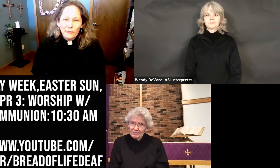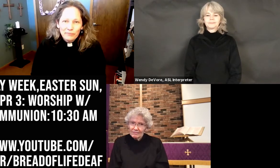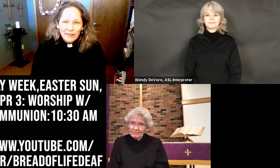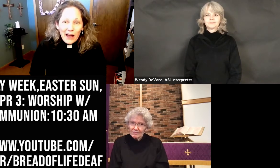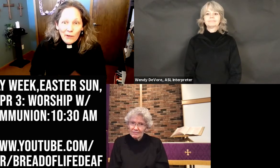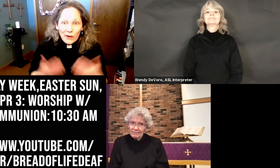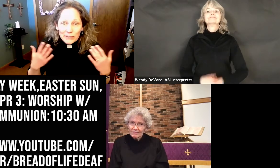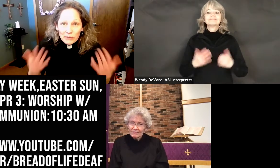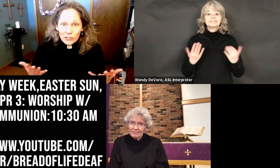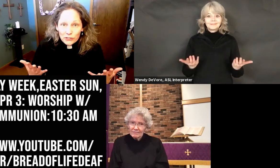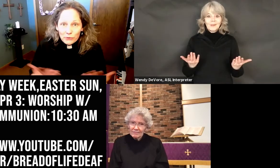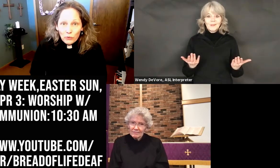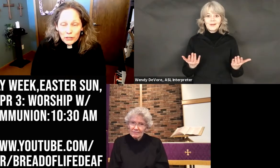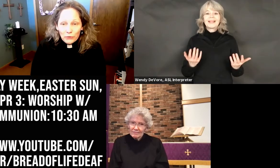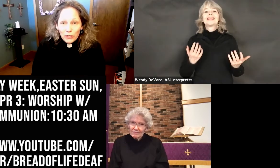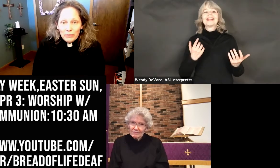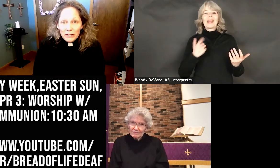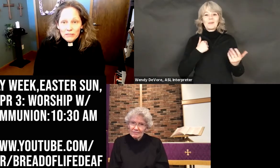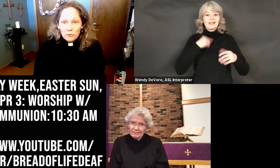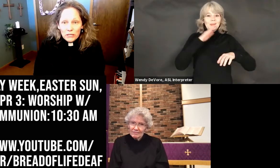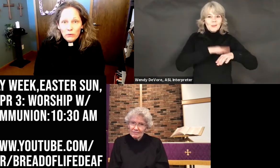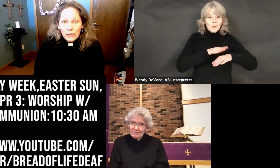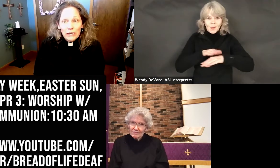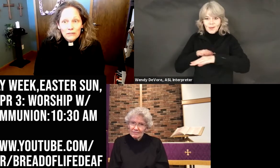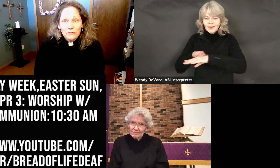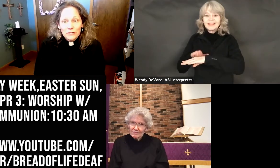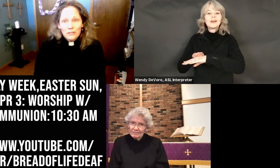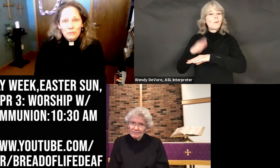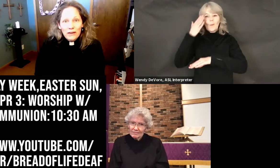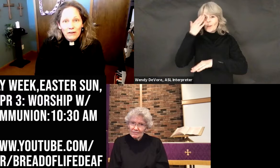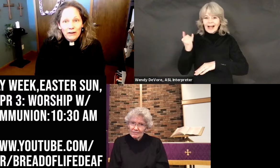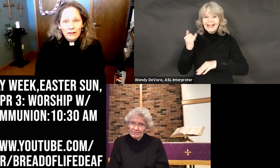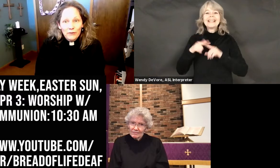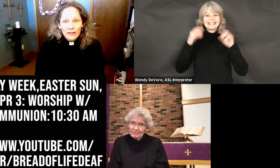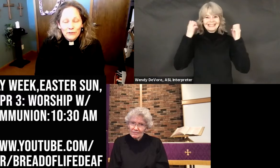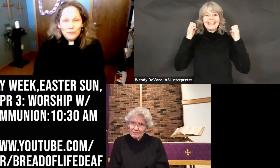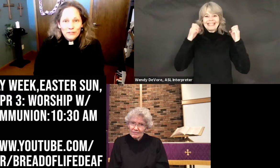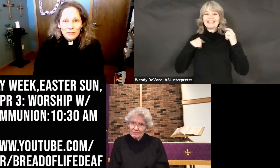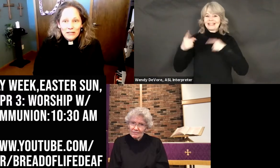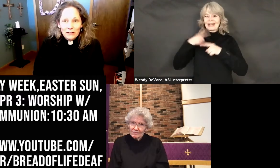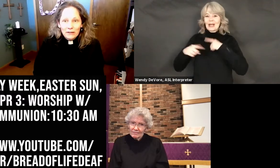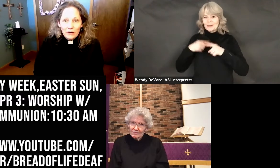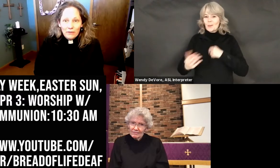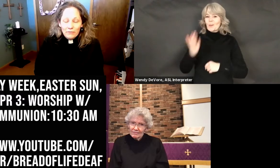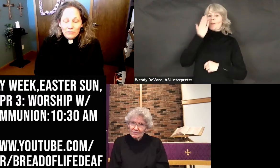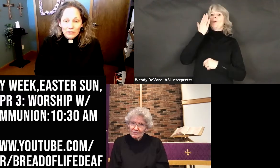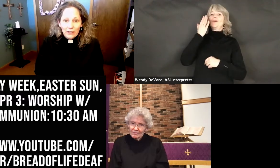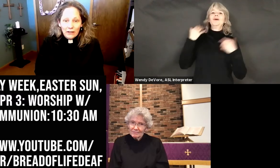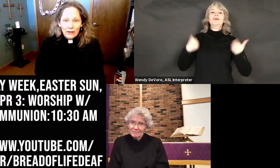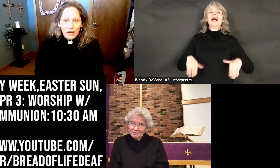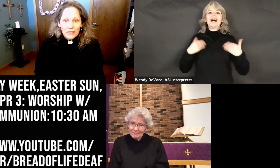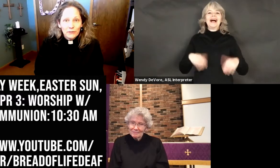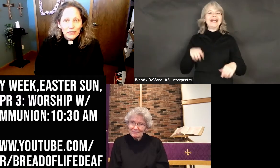So I wanted to make sure to warn you all, because pretty quick Easter is going to be here, and I don't want you to be